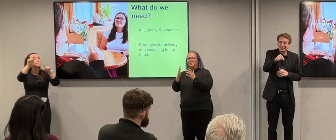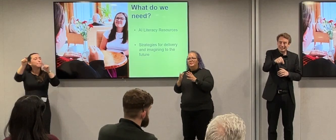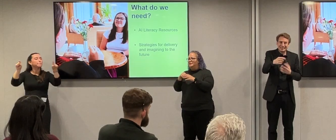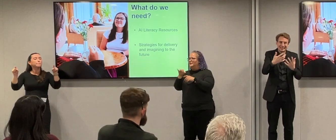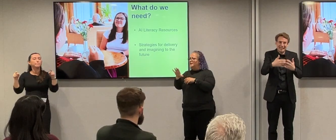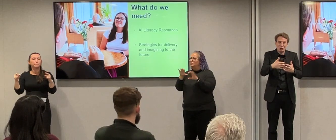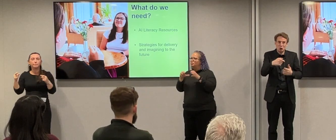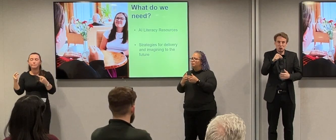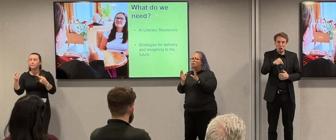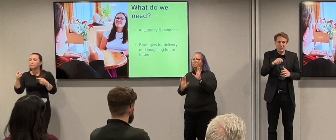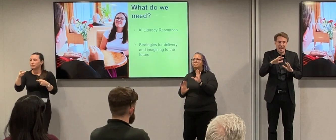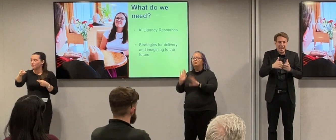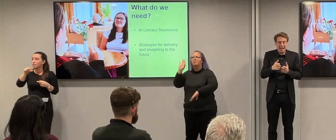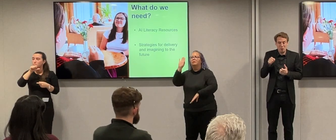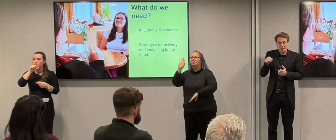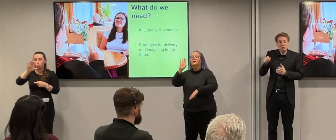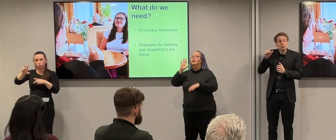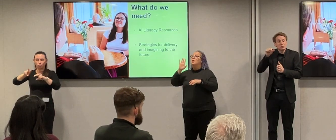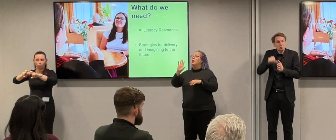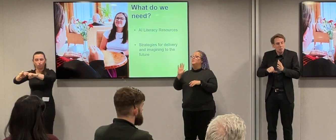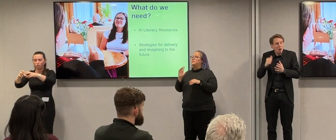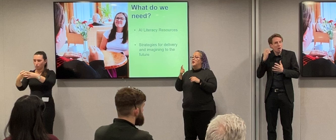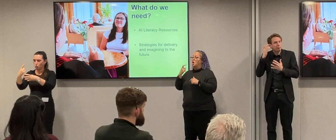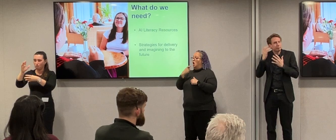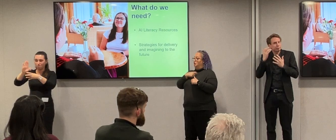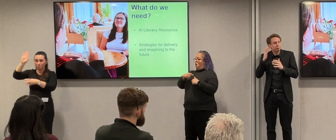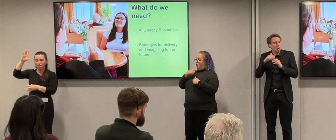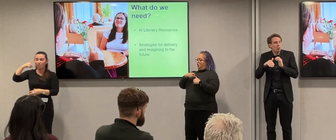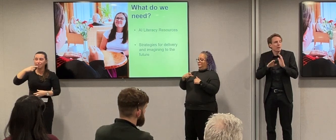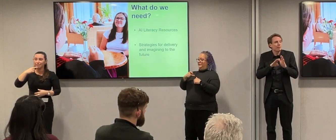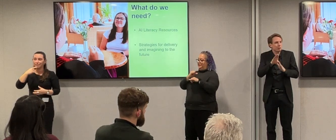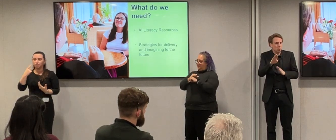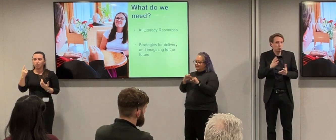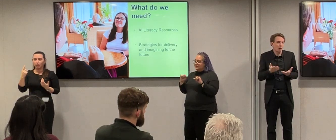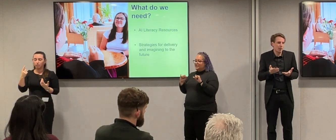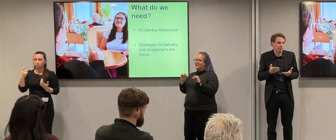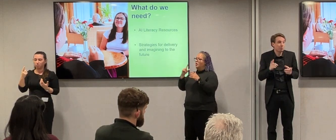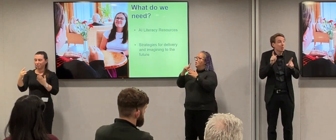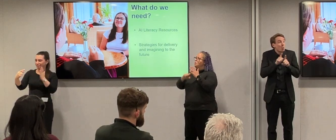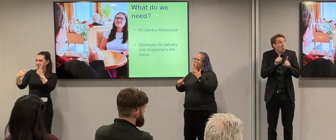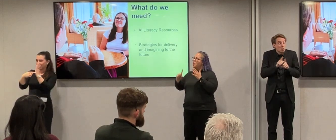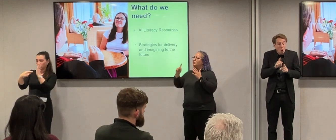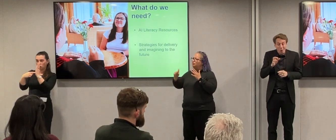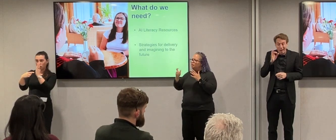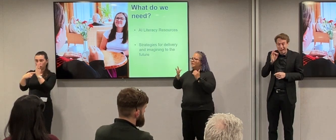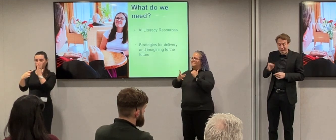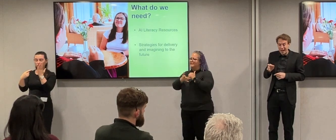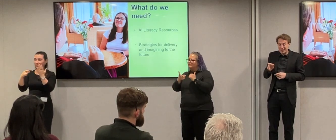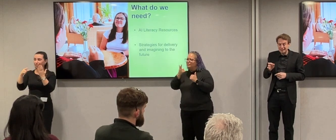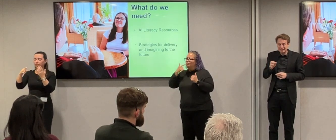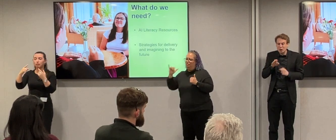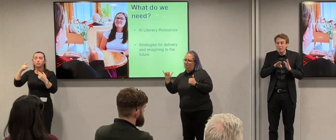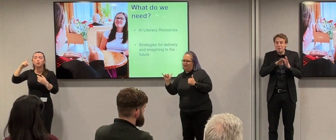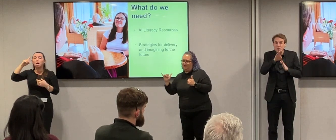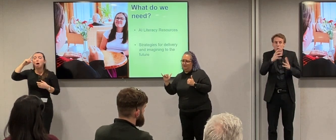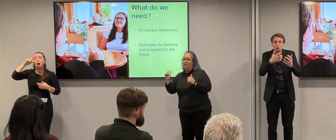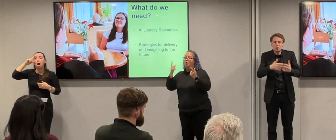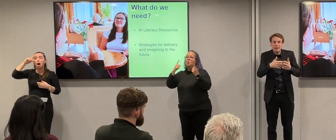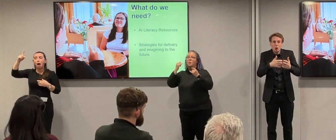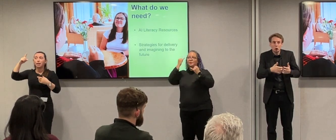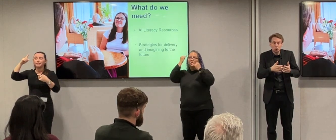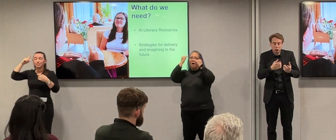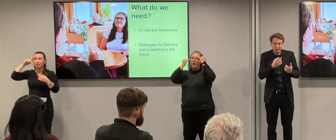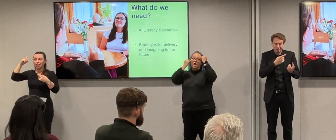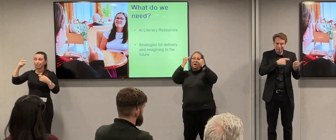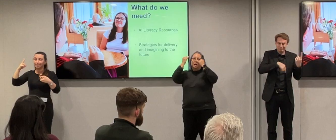question, is that autonomy and agency over what should technology look like. In that ideation stage, is there deaf